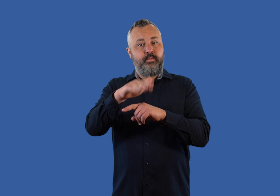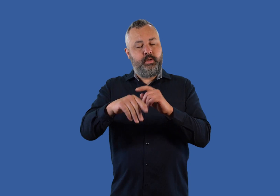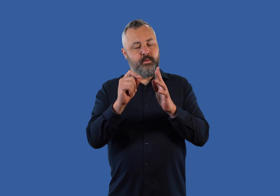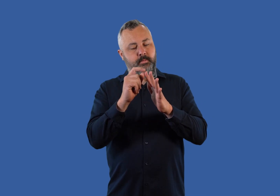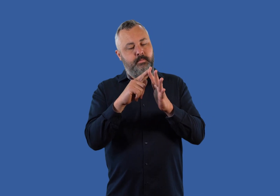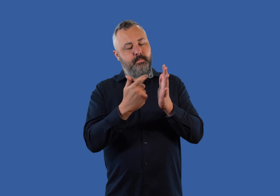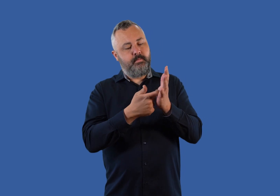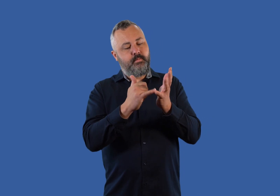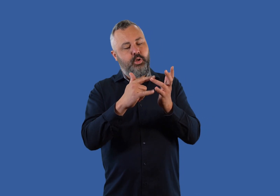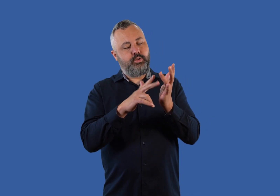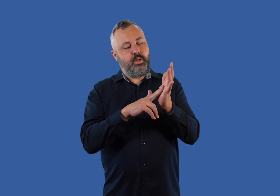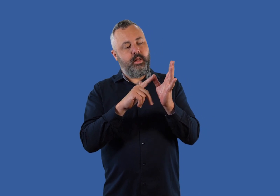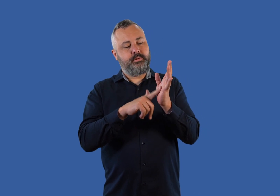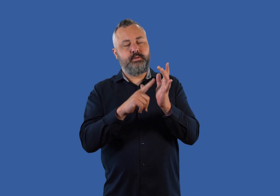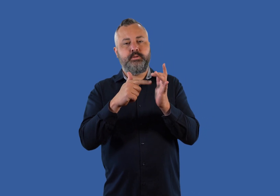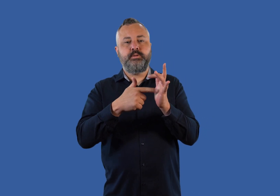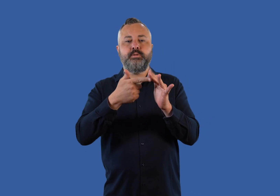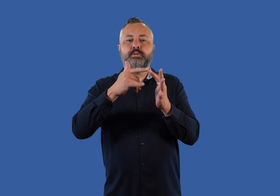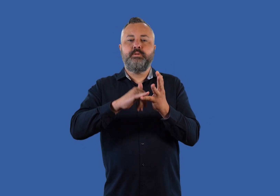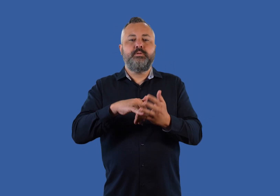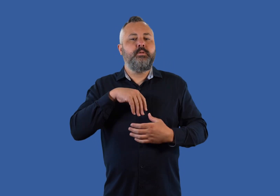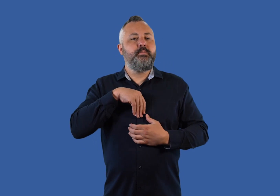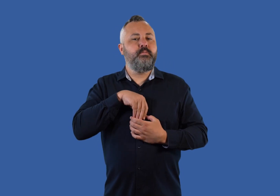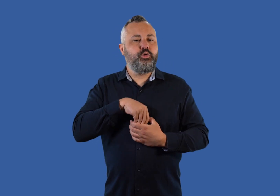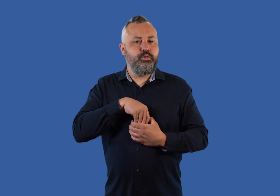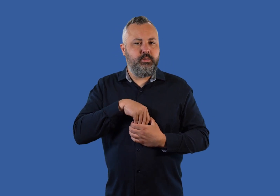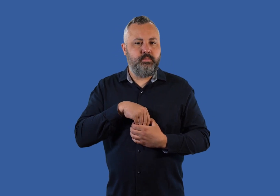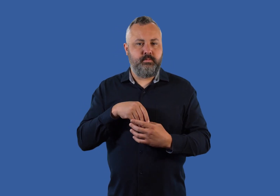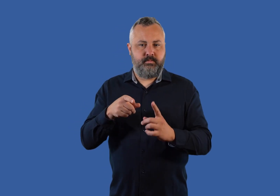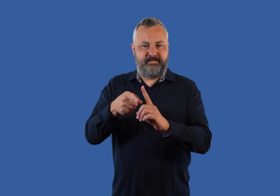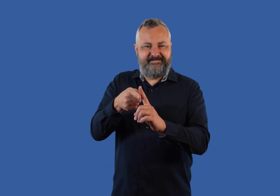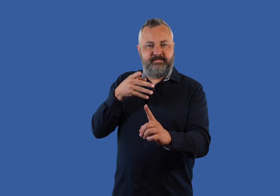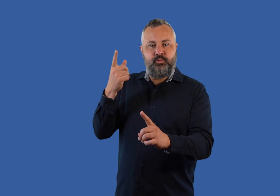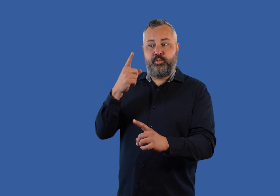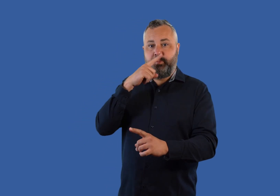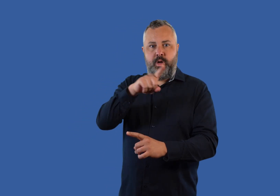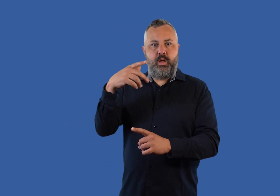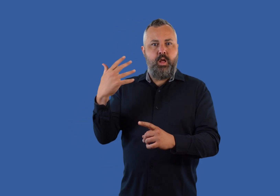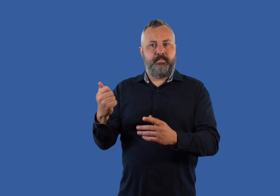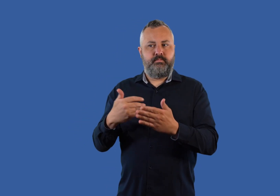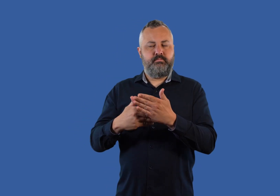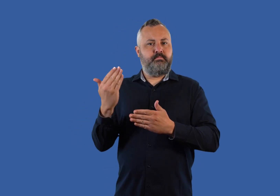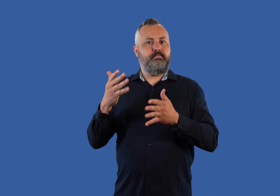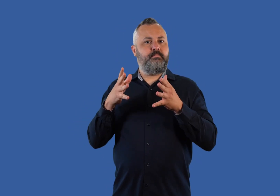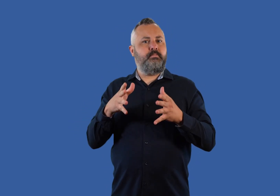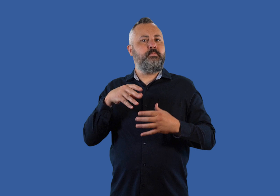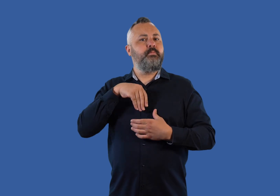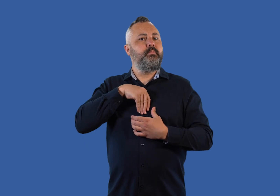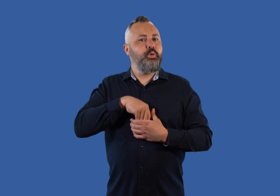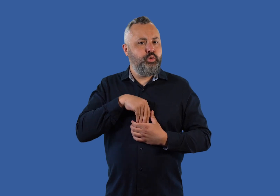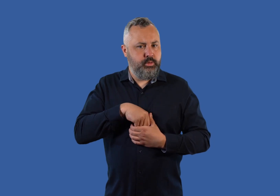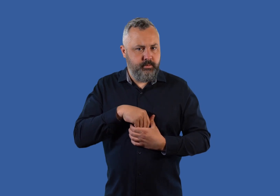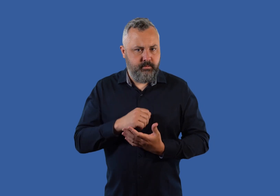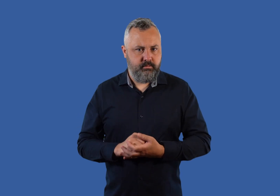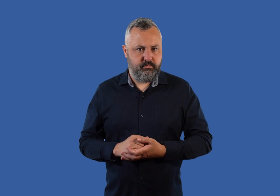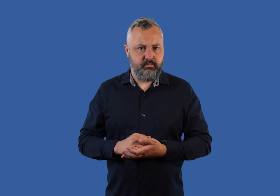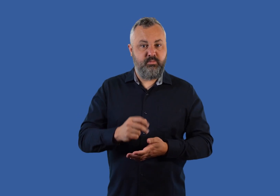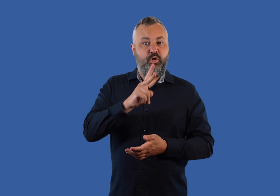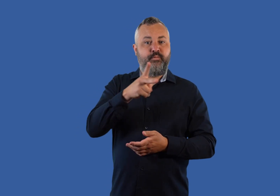we are talking about personalities, and specifically people who have unusual personalities. Often